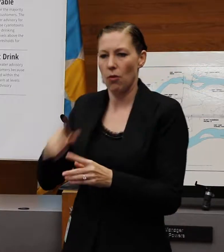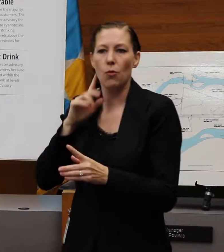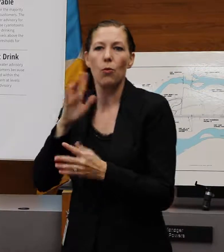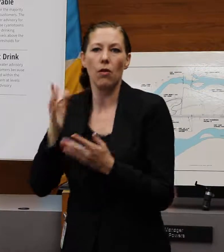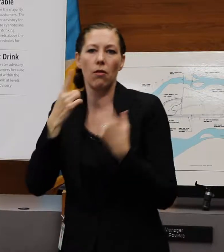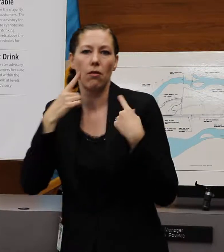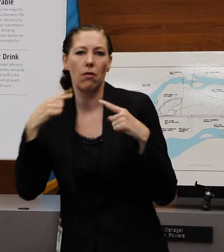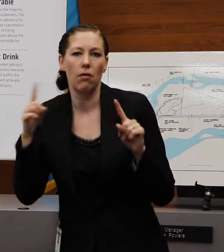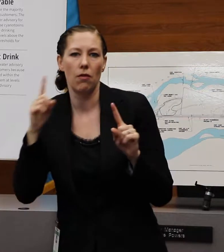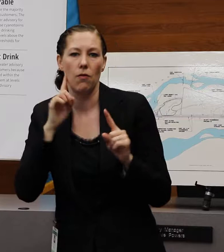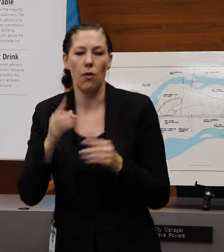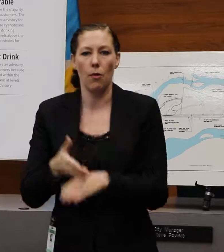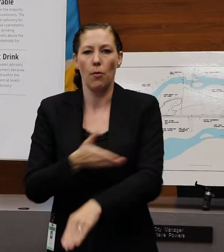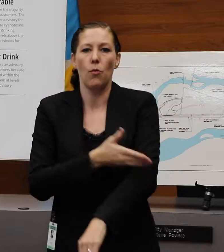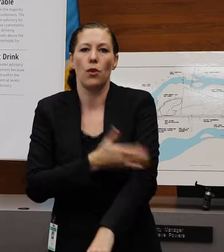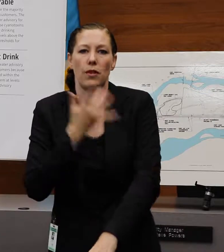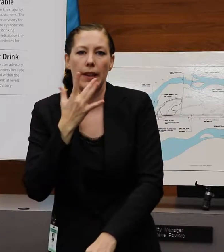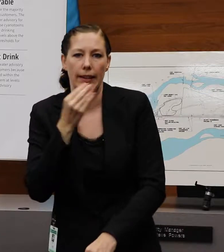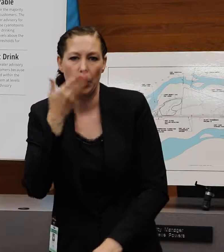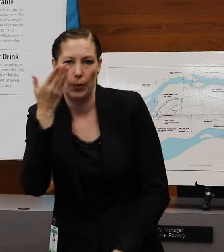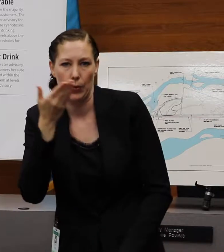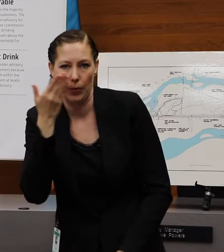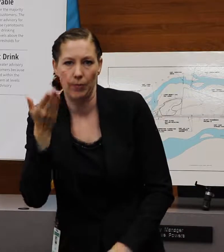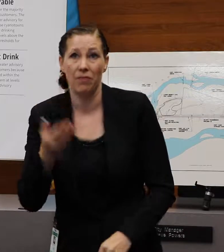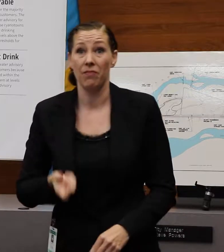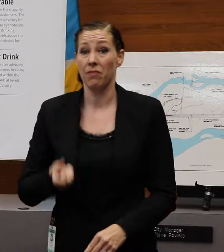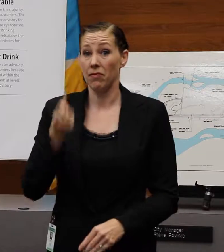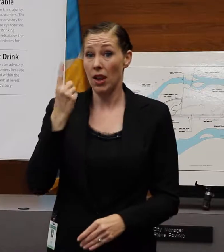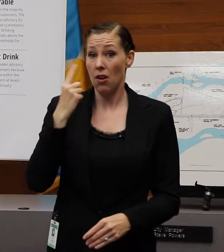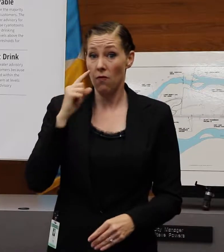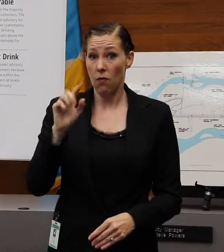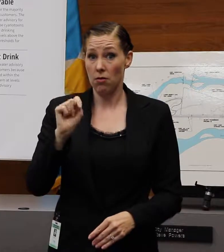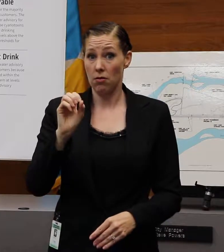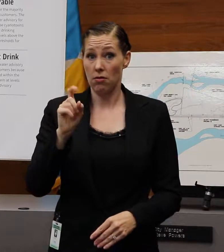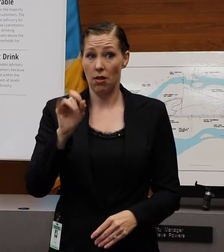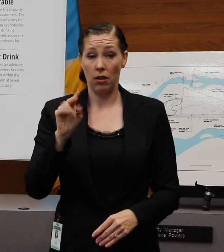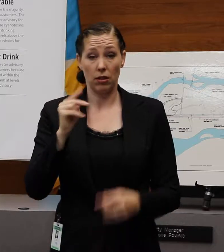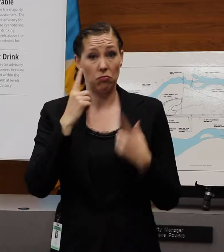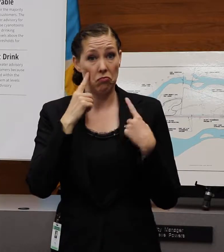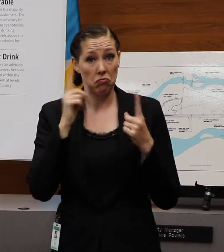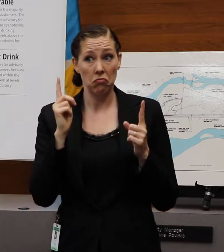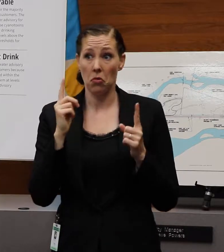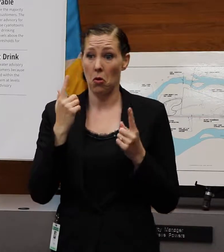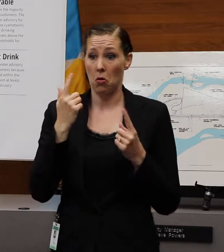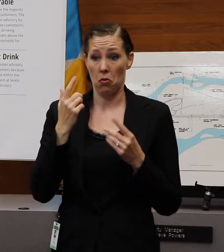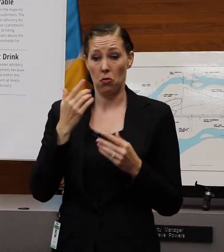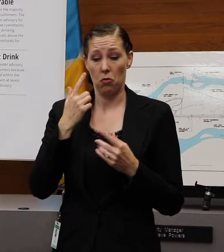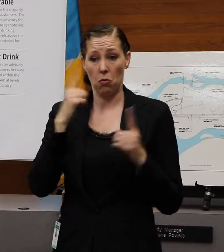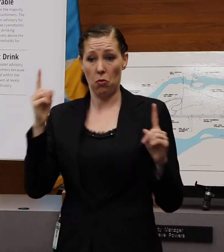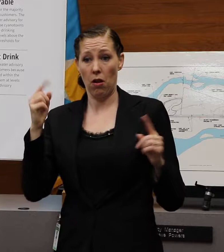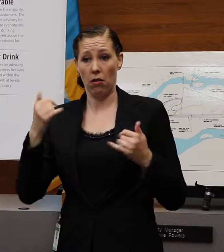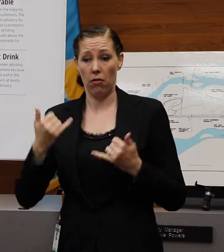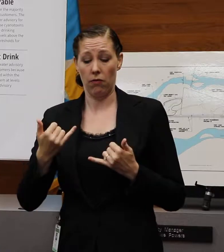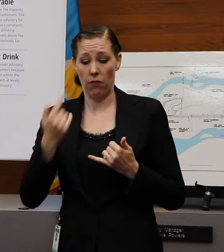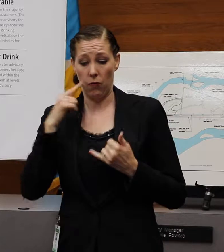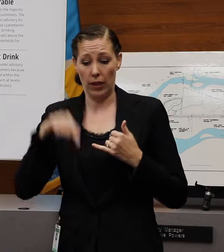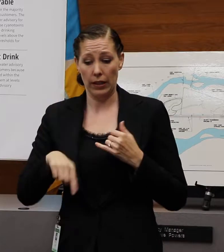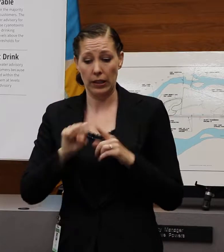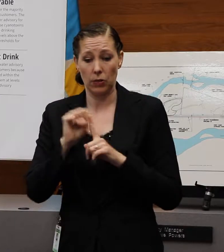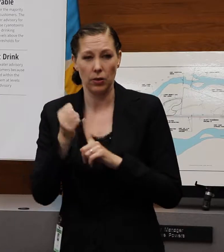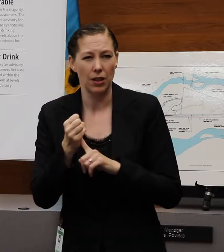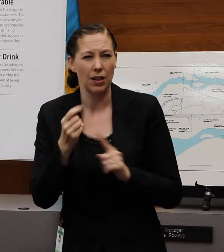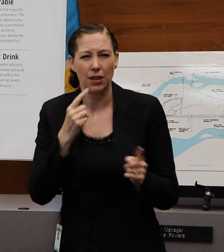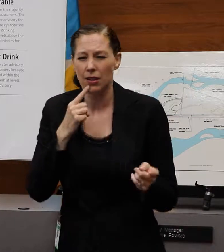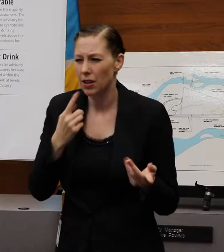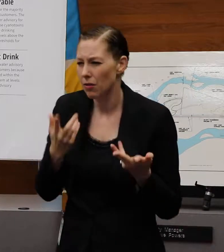How it is applied to algal toxins is novel in this case, thus all of the research that was done over the weekend. Can you explain that more? Novel